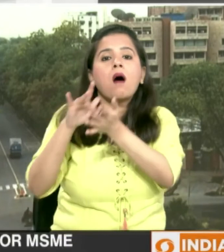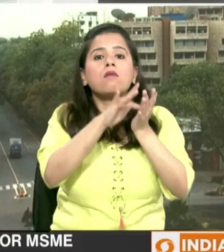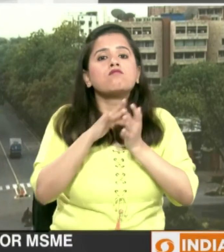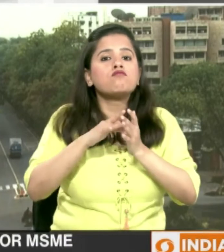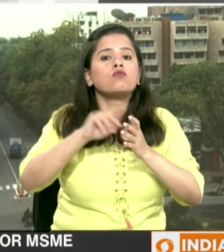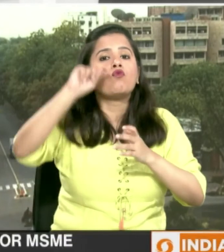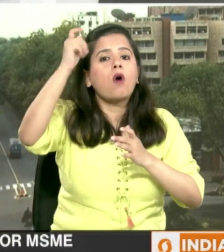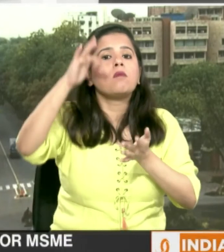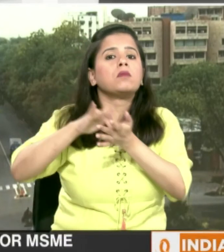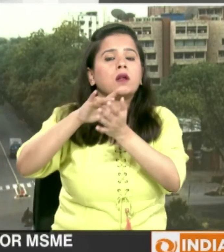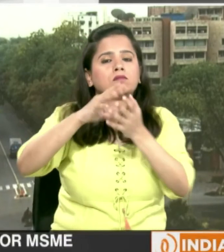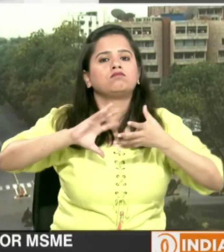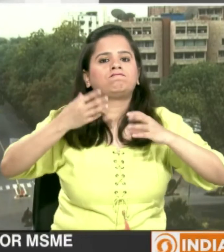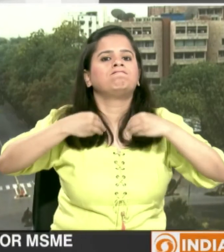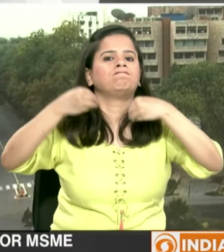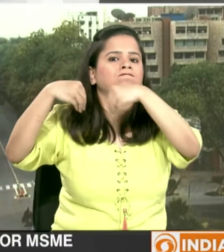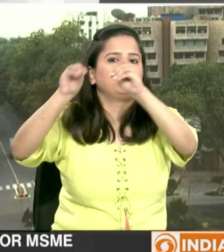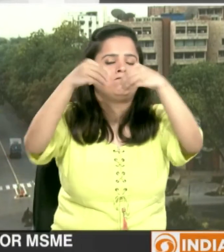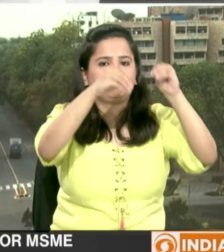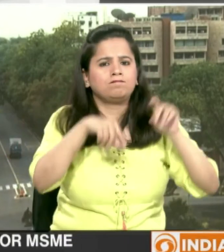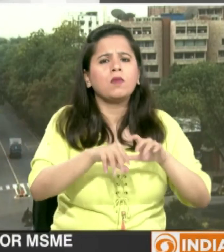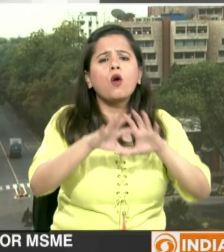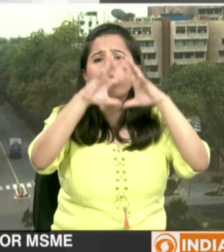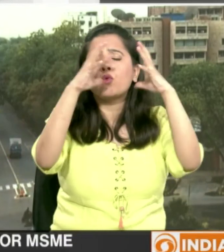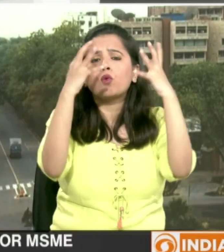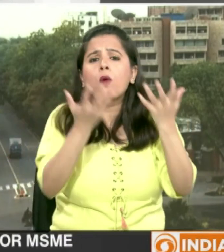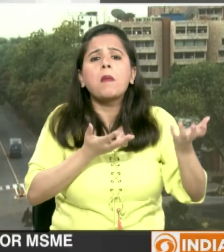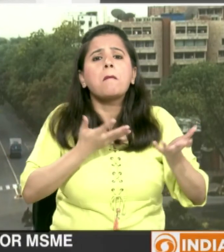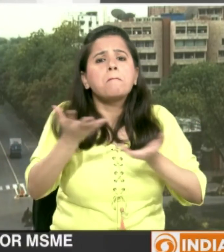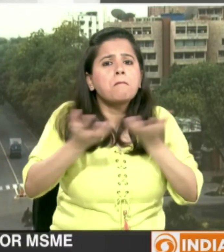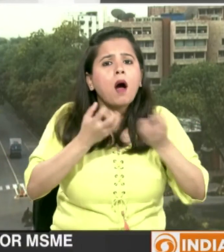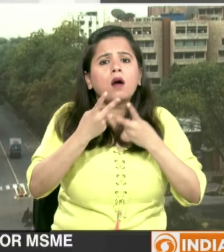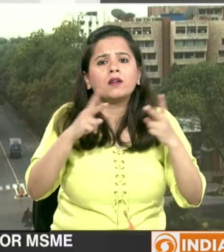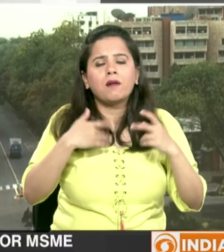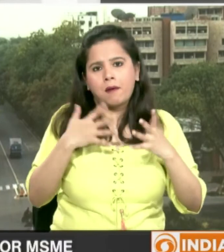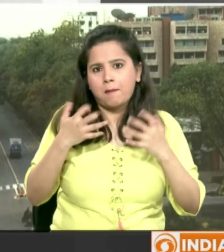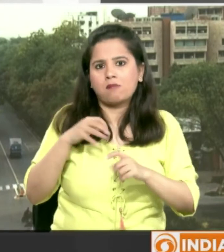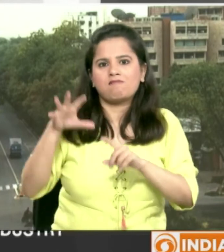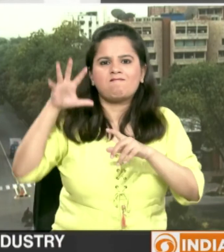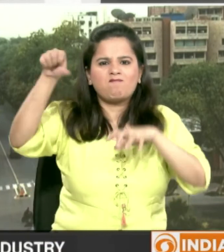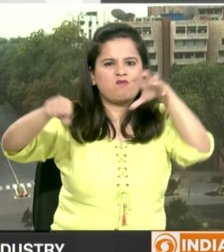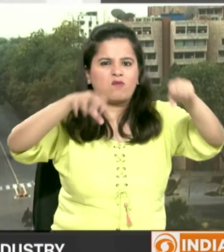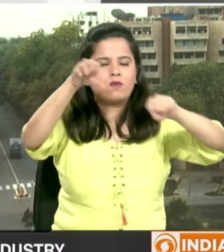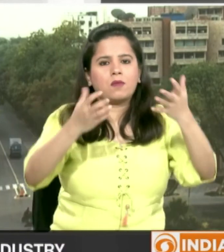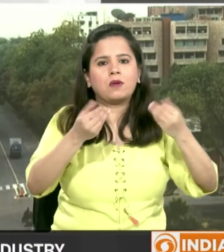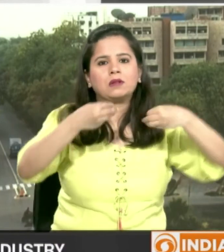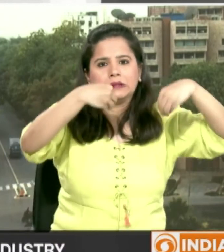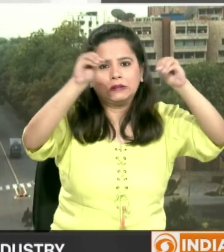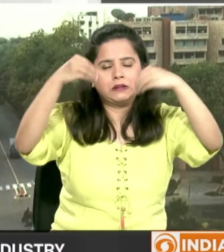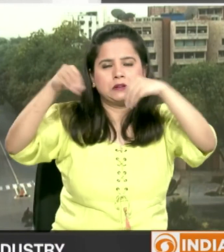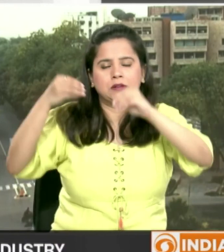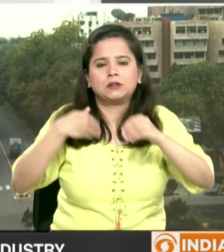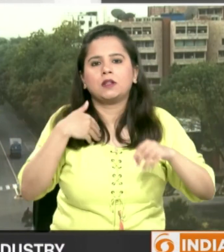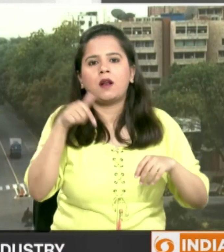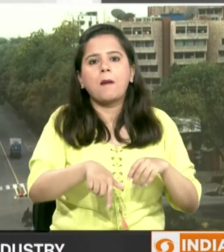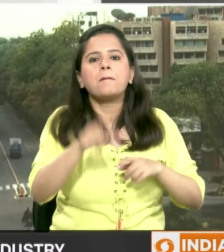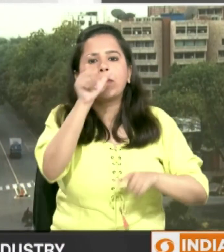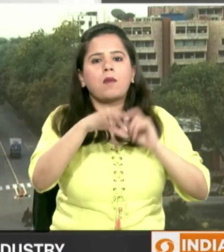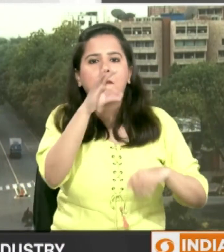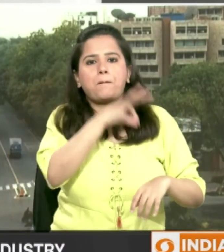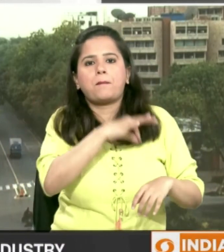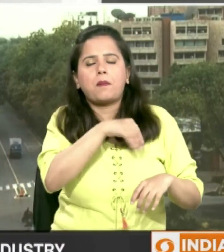they are using khadi. So the global market of khadi will be possible, and it is going to give a good boost to the